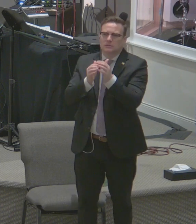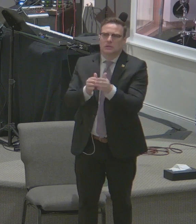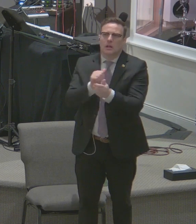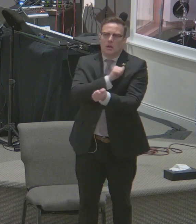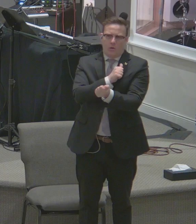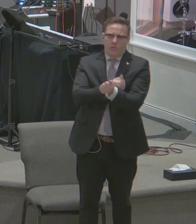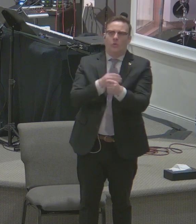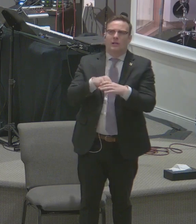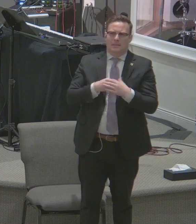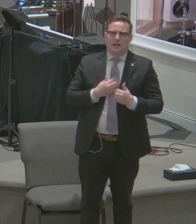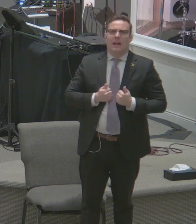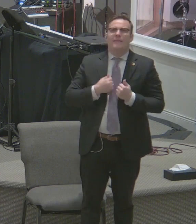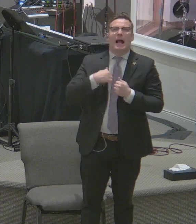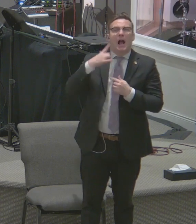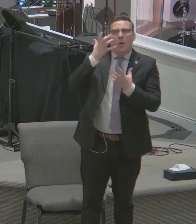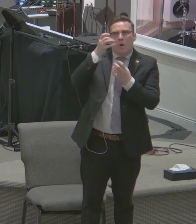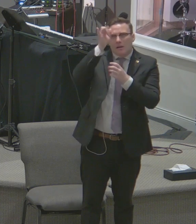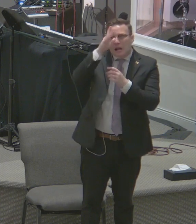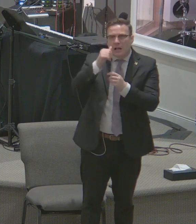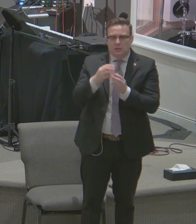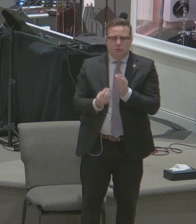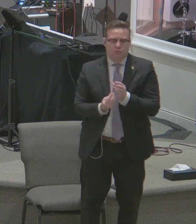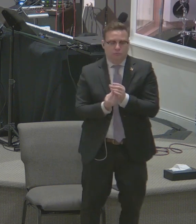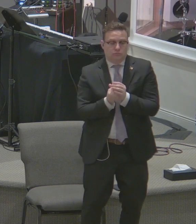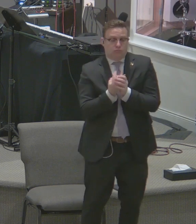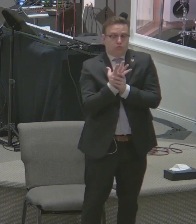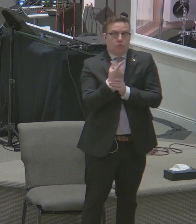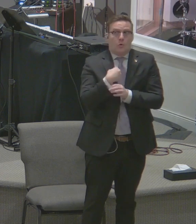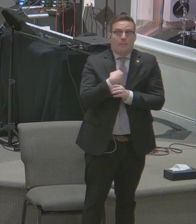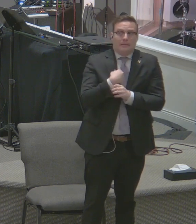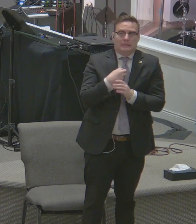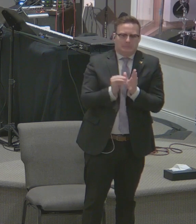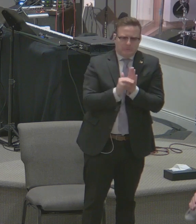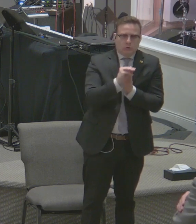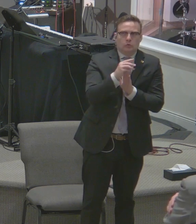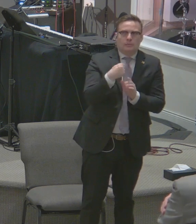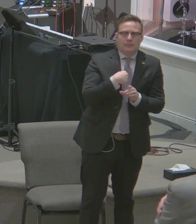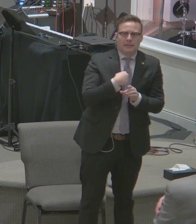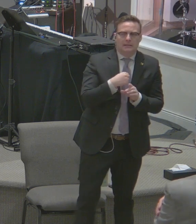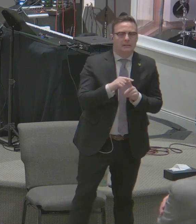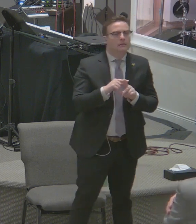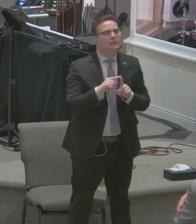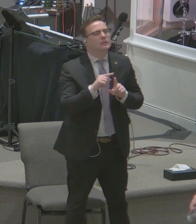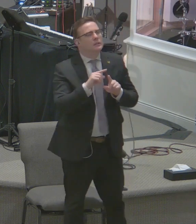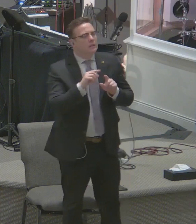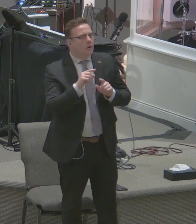want God to grow me, and I don't want the credit. We heard